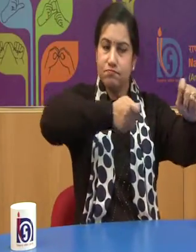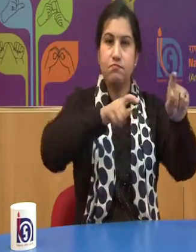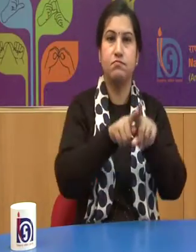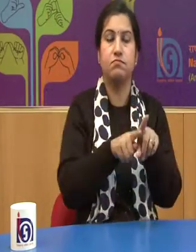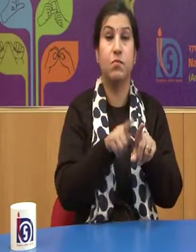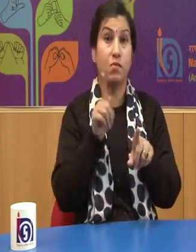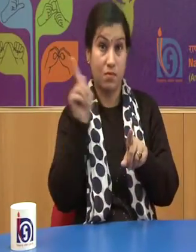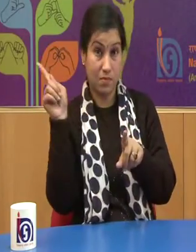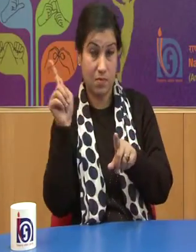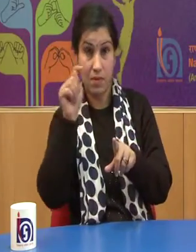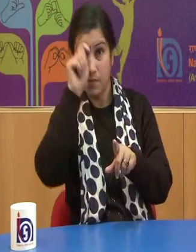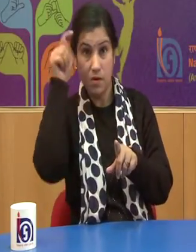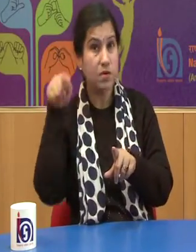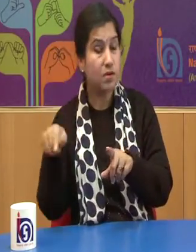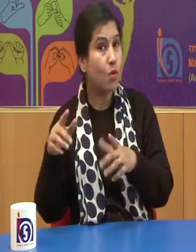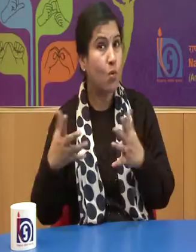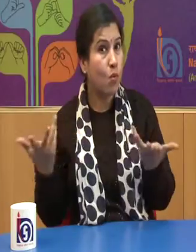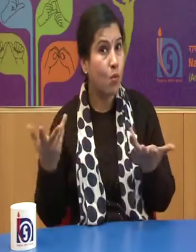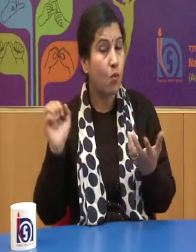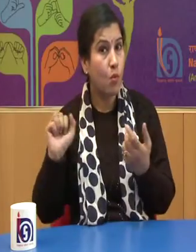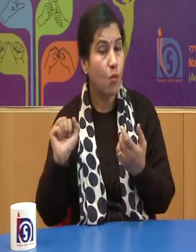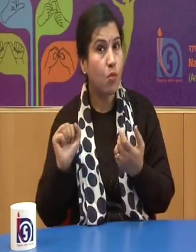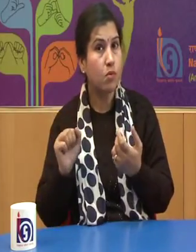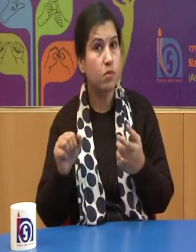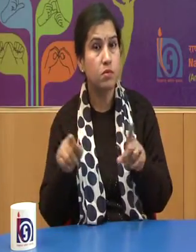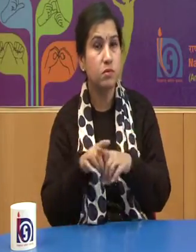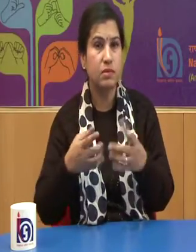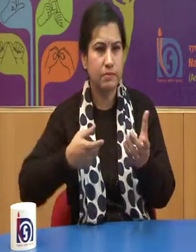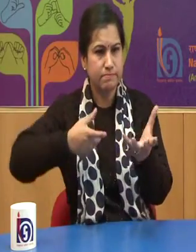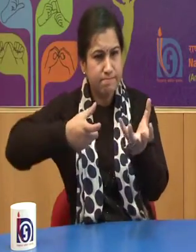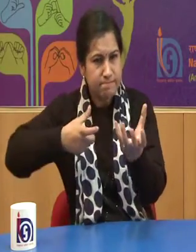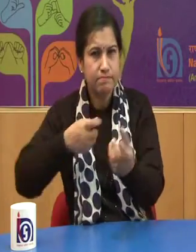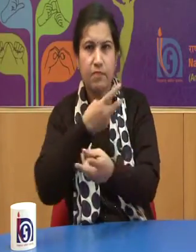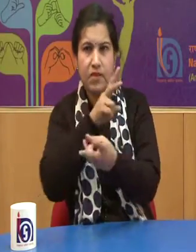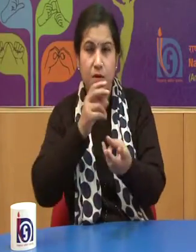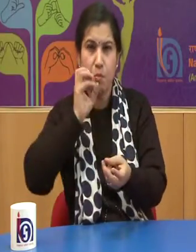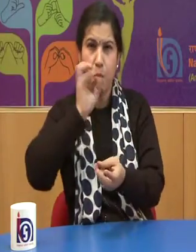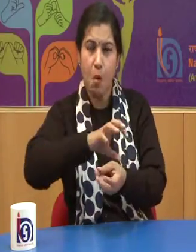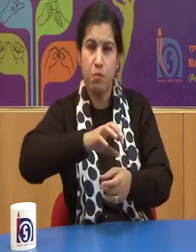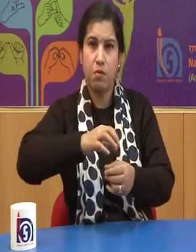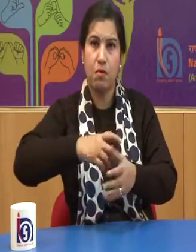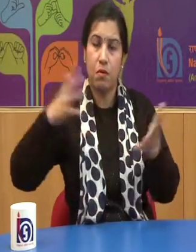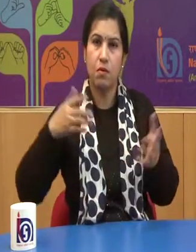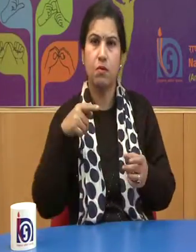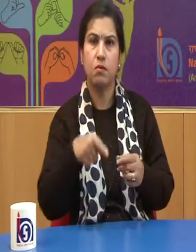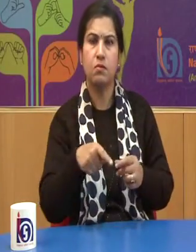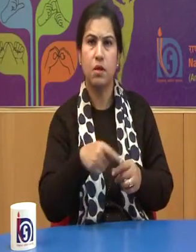On the other hand, the British treated the tribals' revolt strictly by declaring them